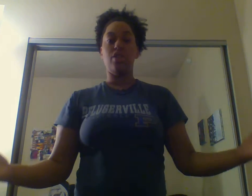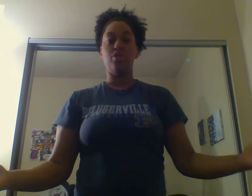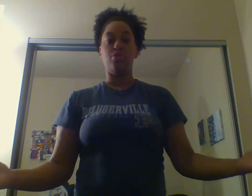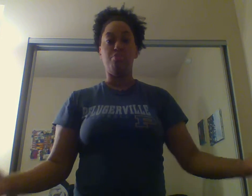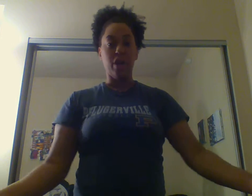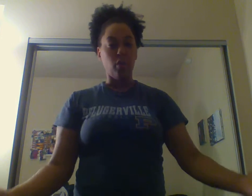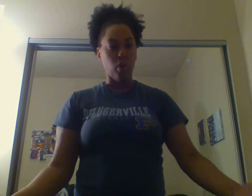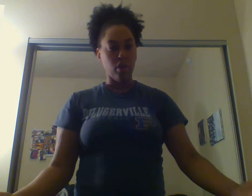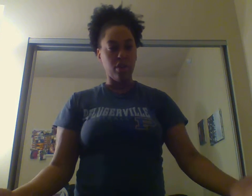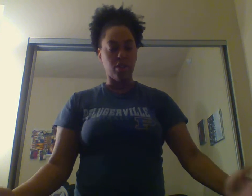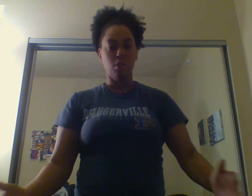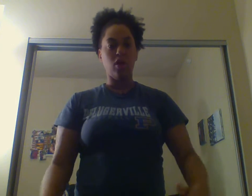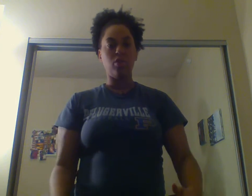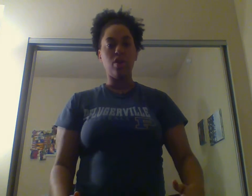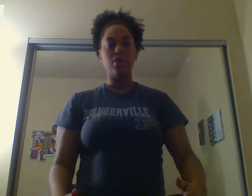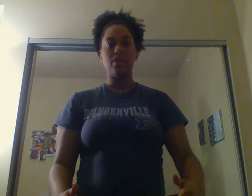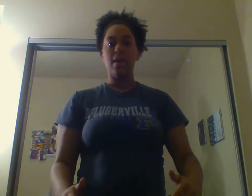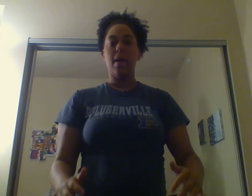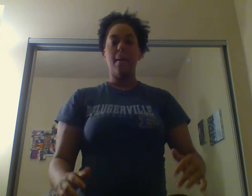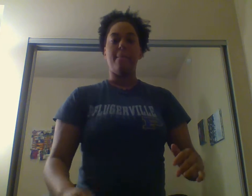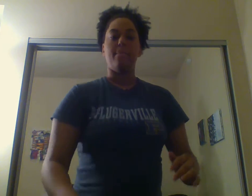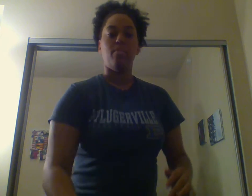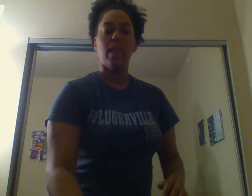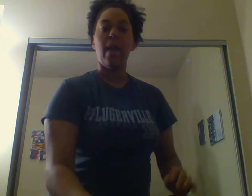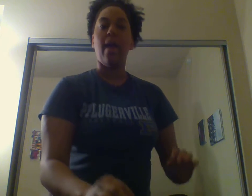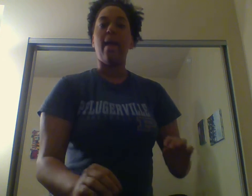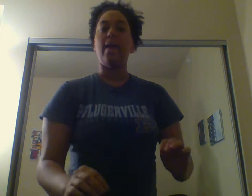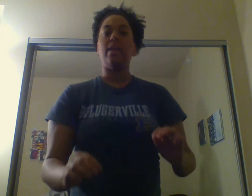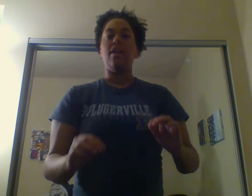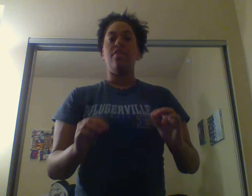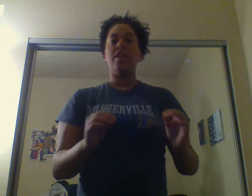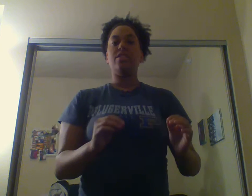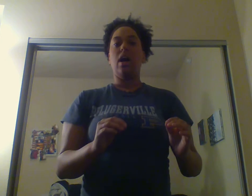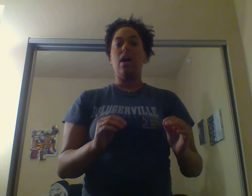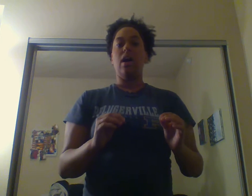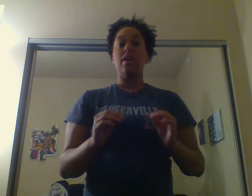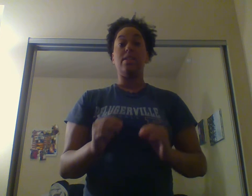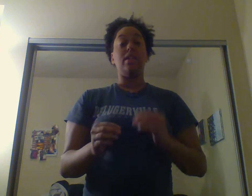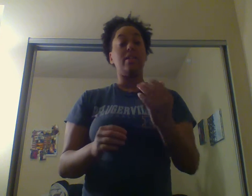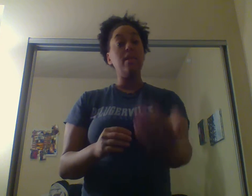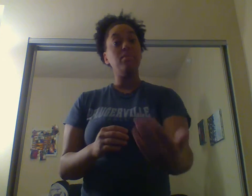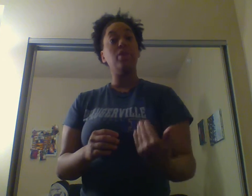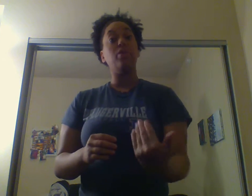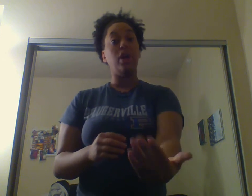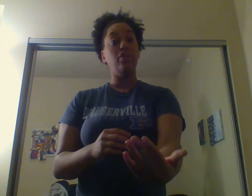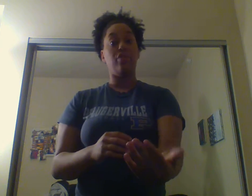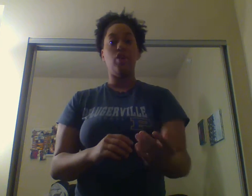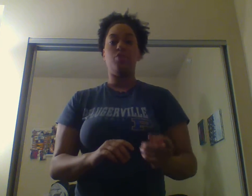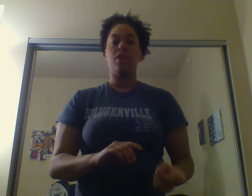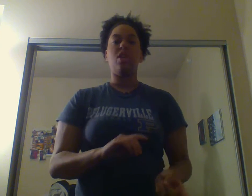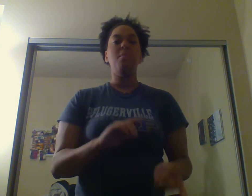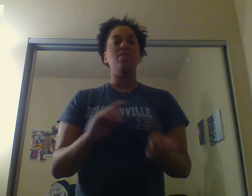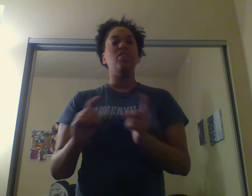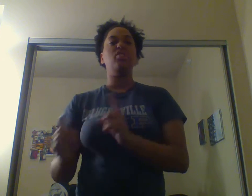use smaller words, and this is an attempt to converge, but it could potentially